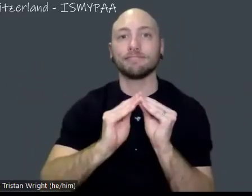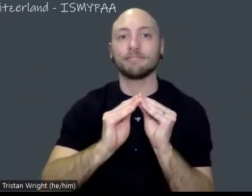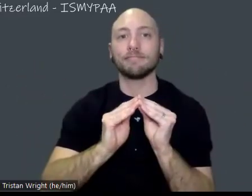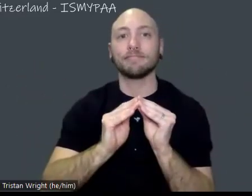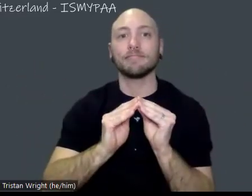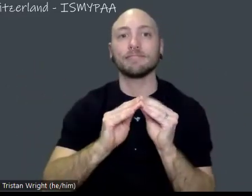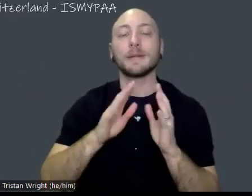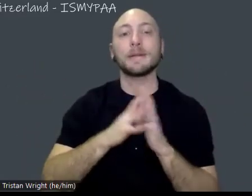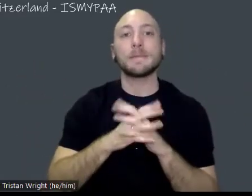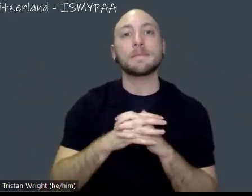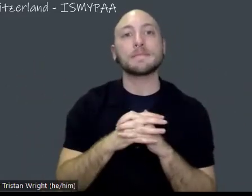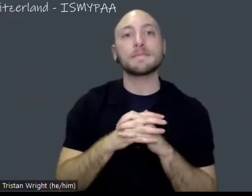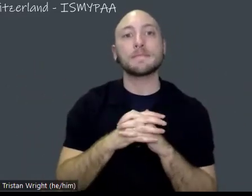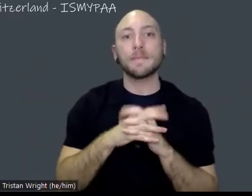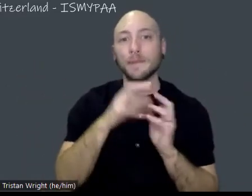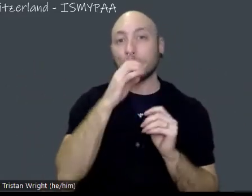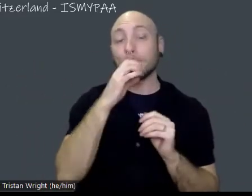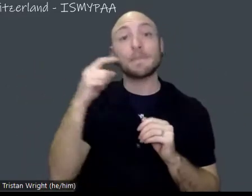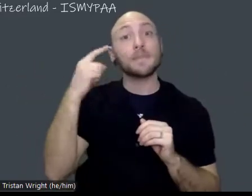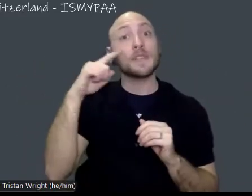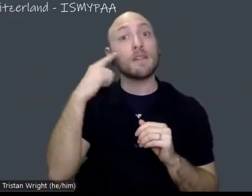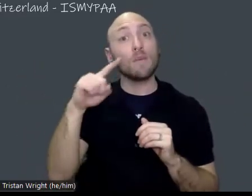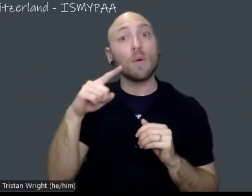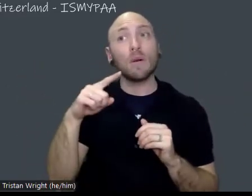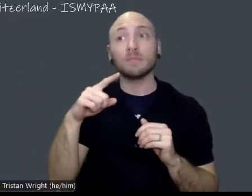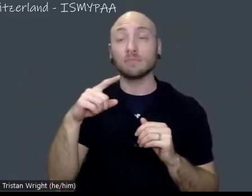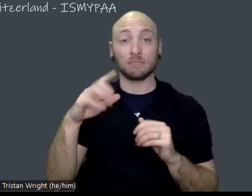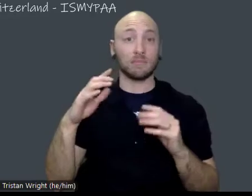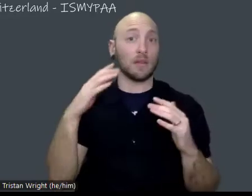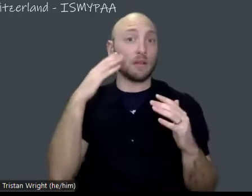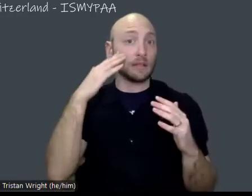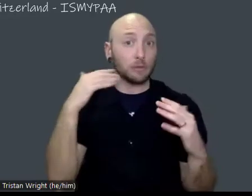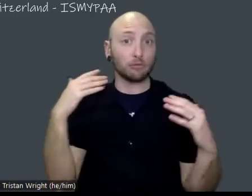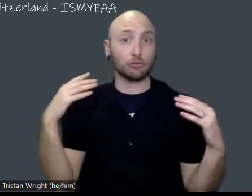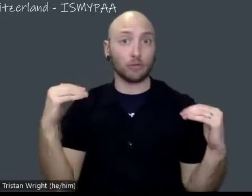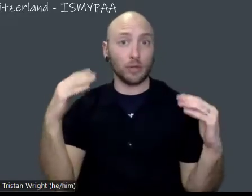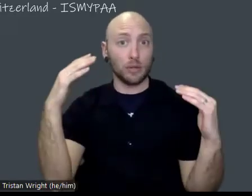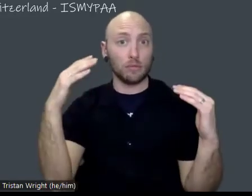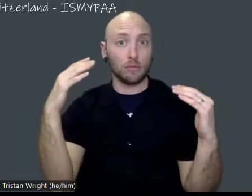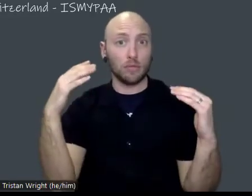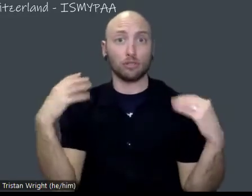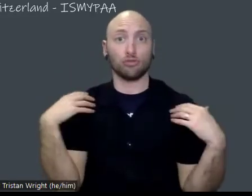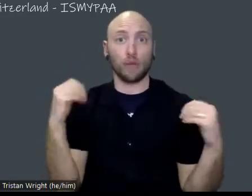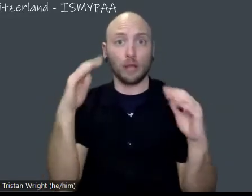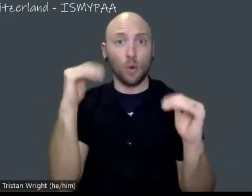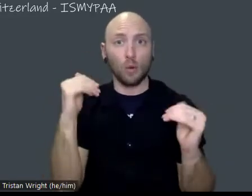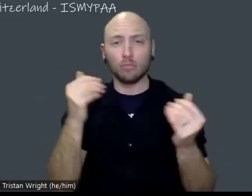using to spread out the experience, strength, and hope through this service